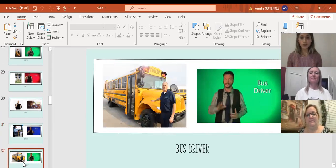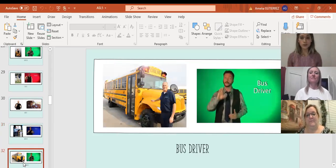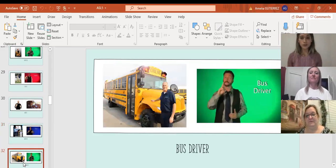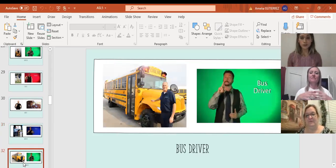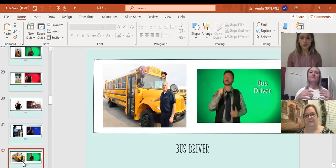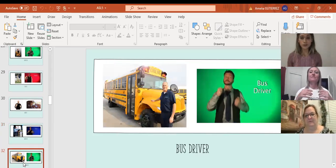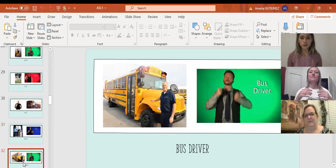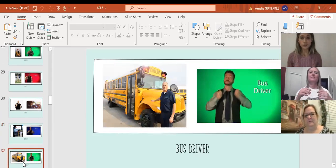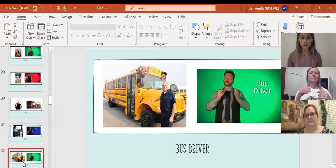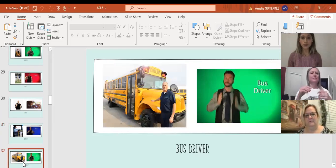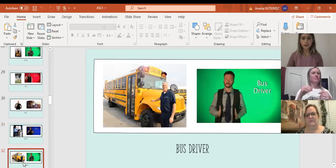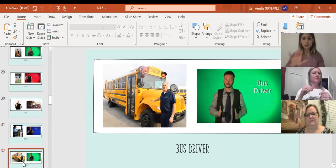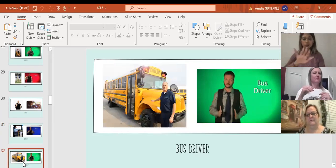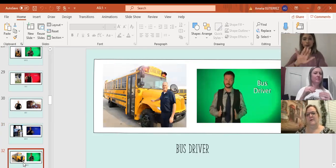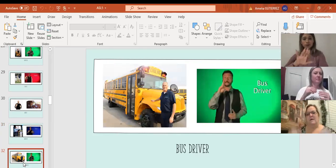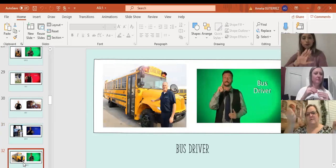A bus driver,